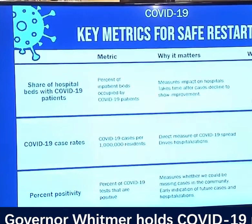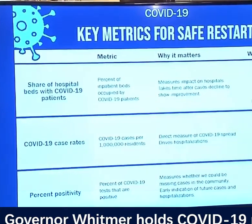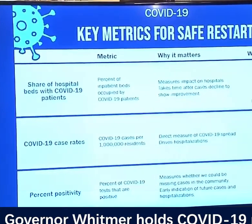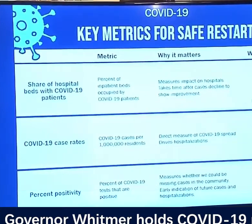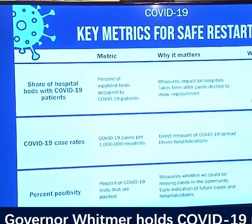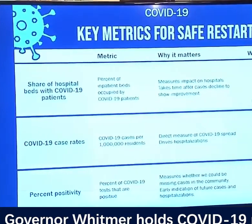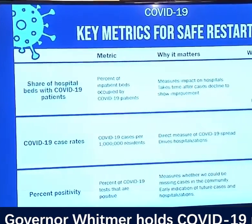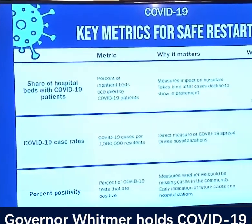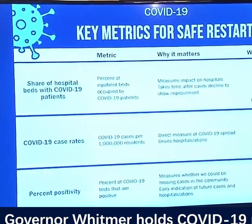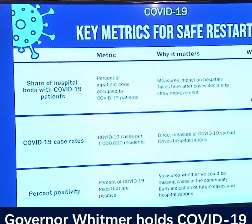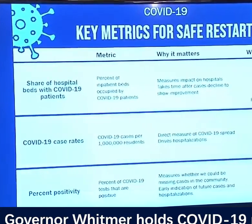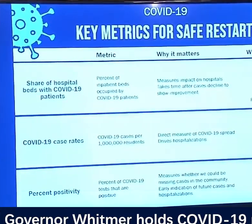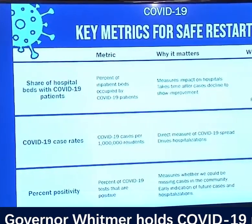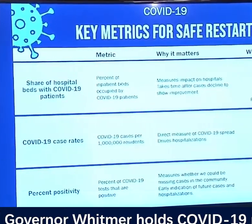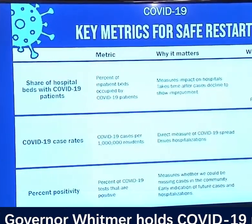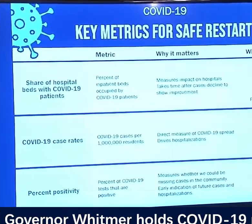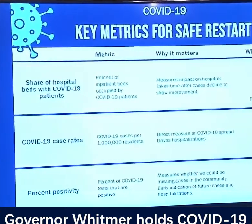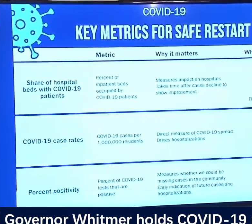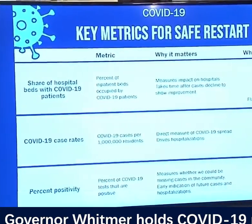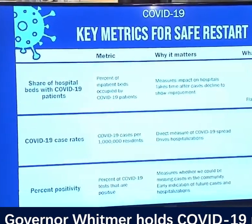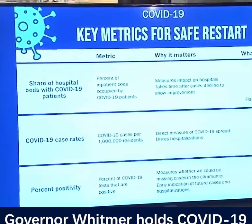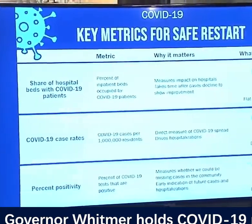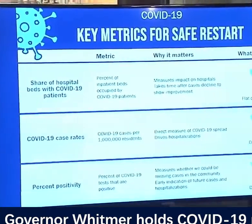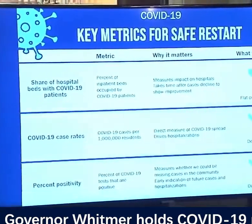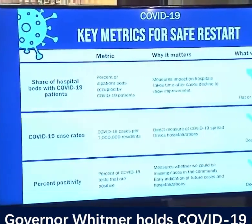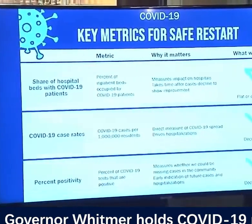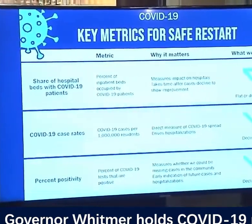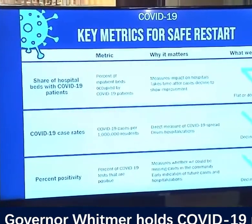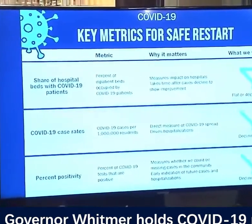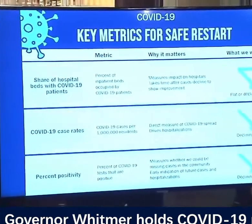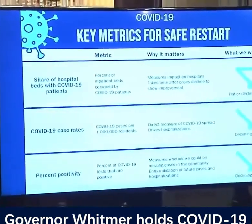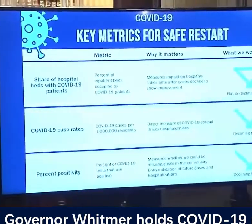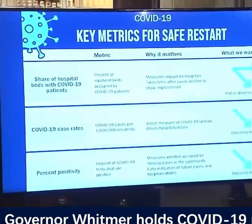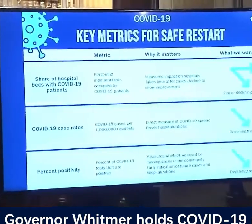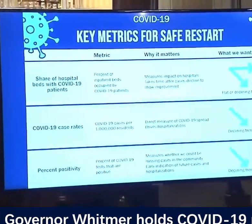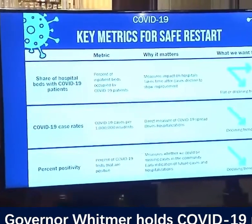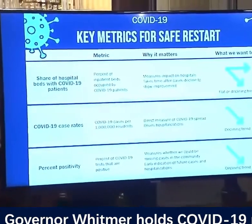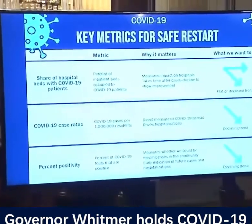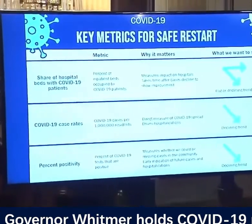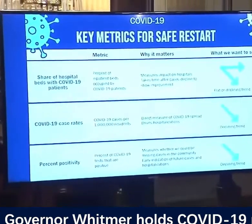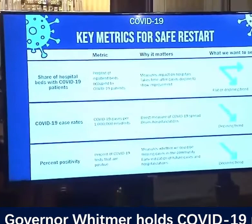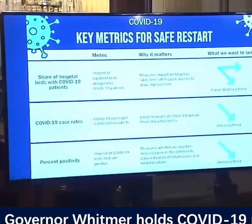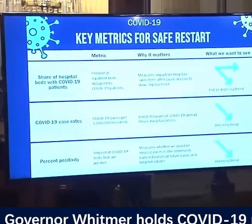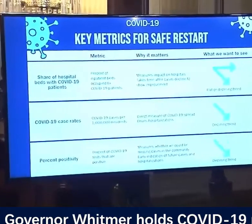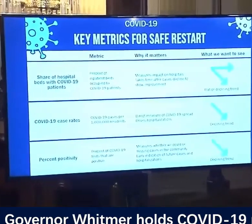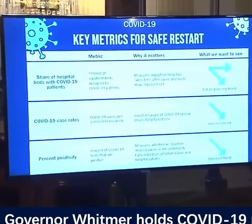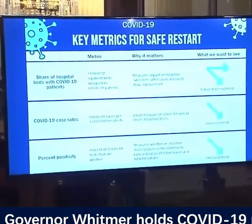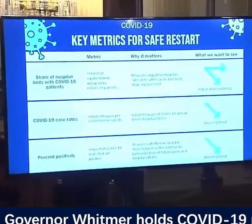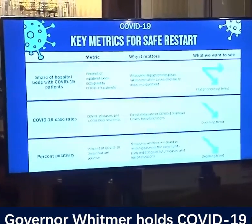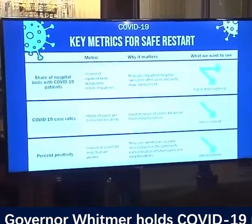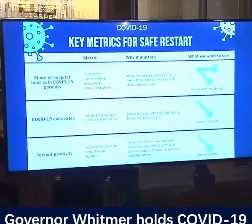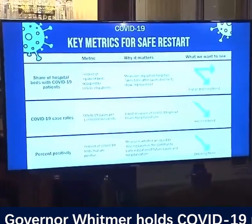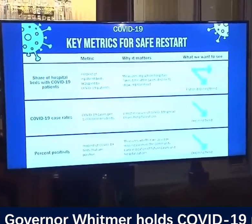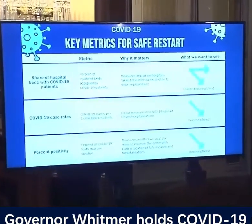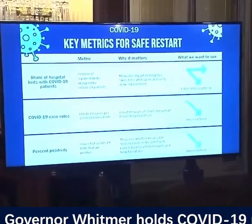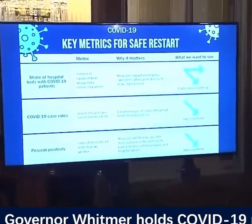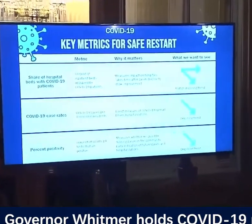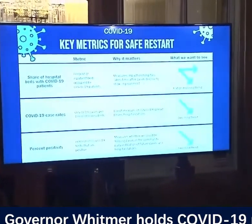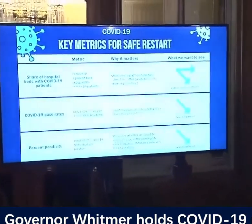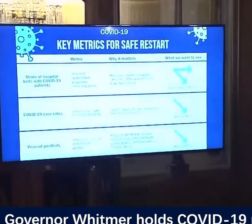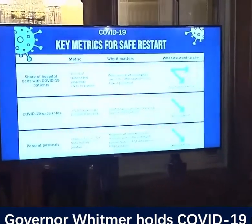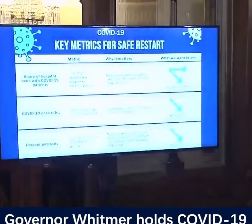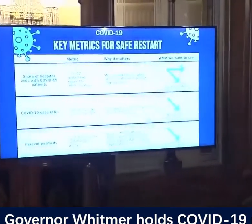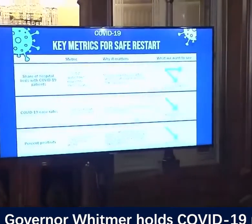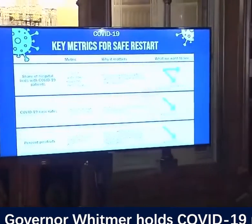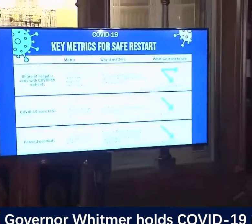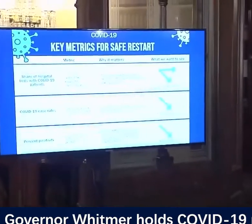infections generally means fewer hospitalizations. Now to the third metric. We want cases to go down because